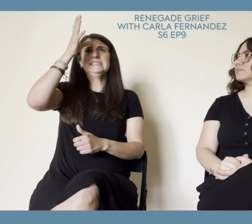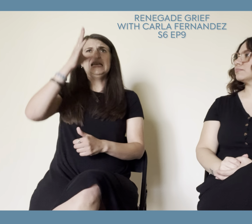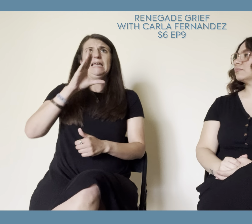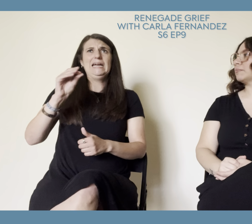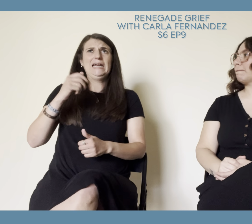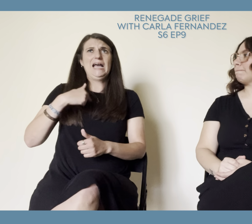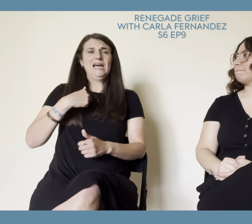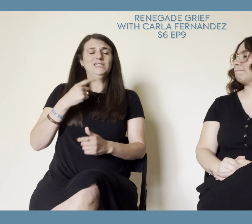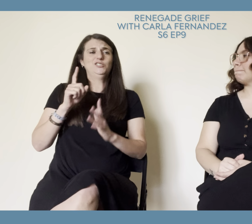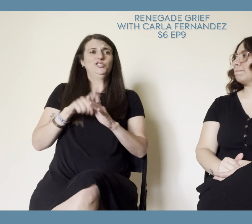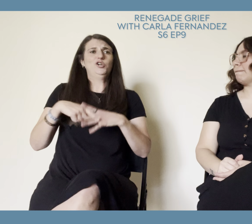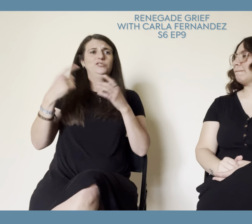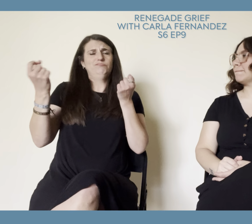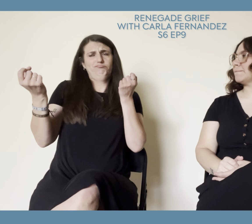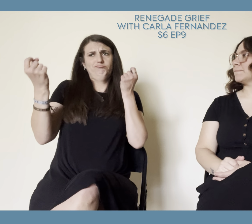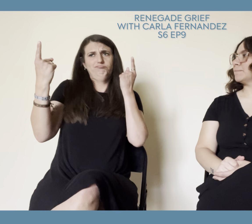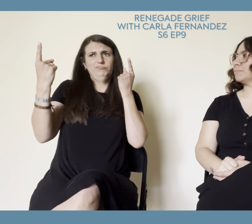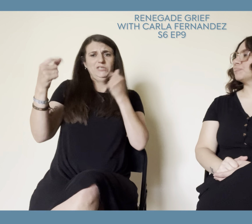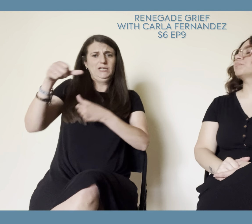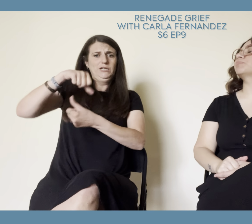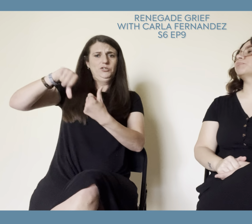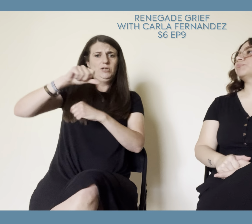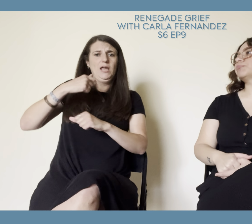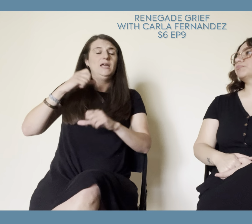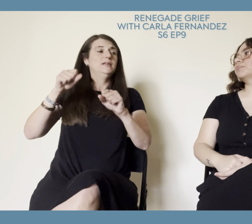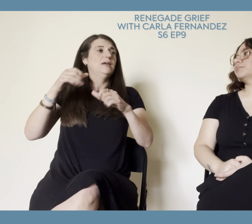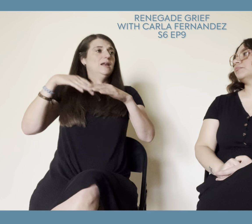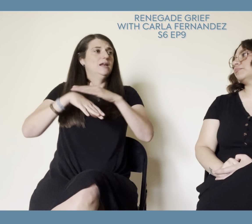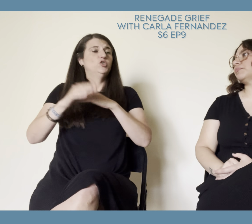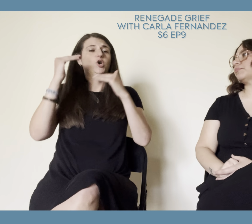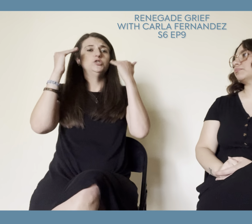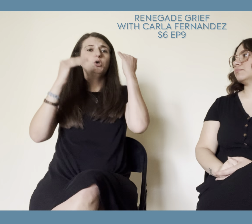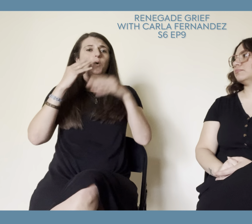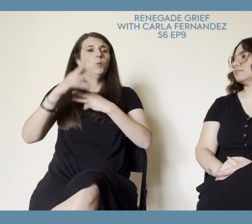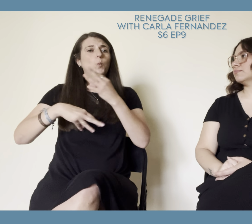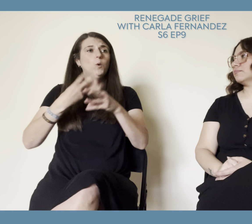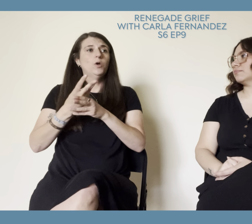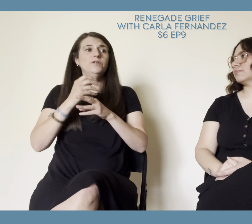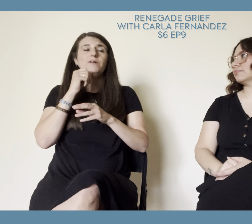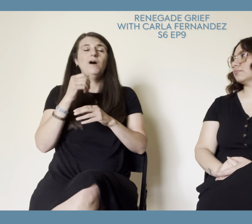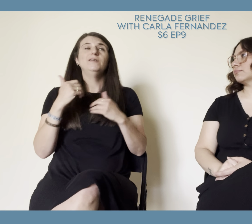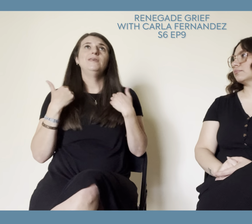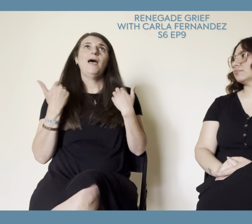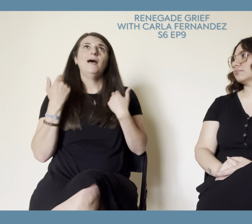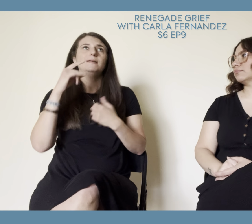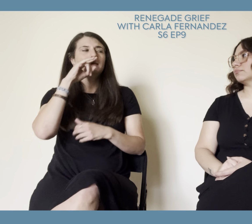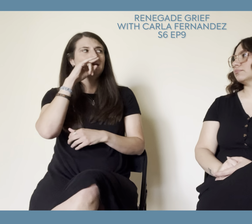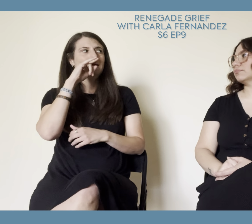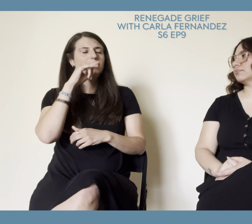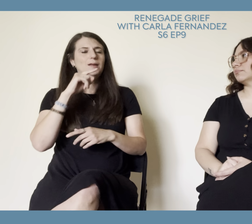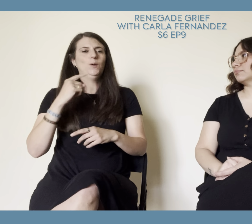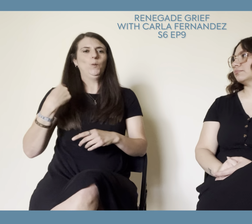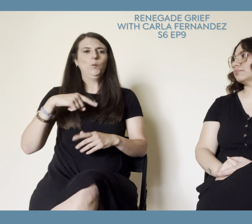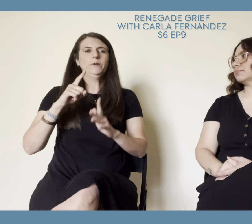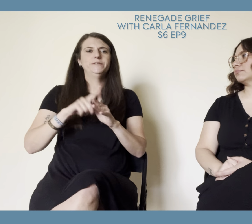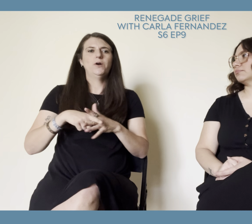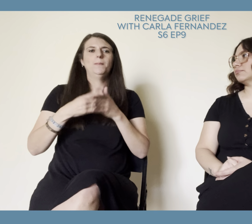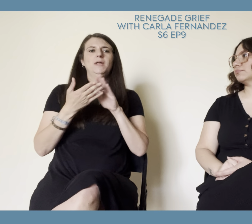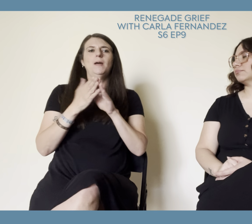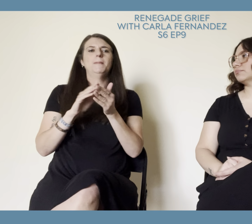see each other because I kind of entered the adult world. I was no longer just the little kid. We had just begun being like companions to one another.